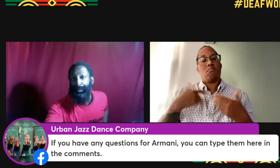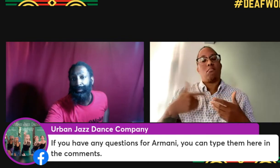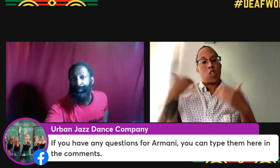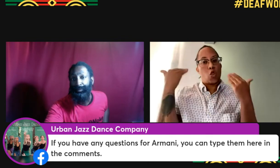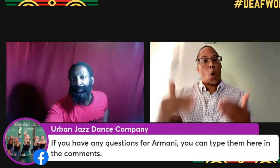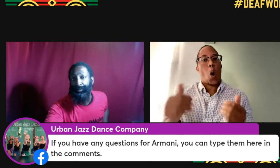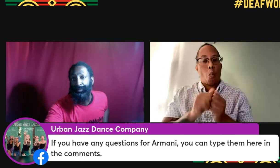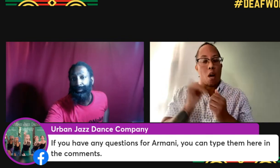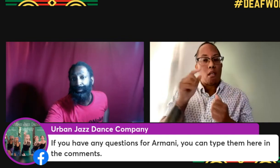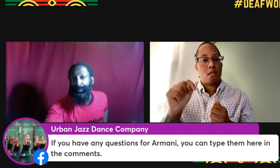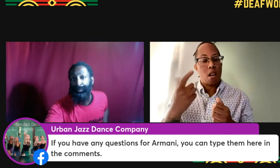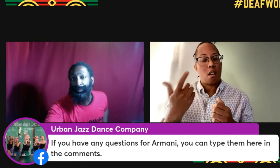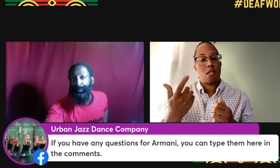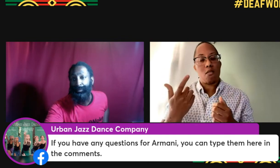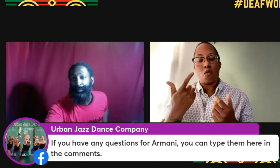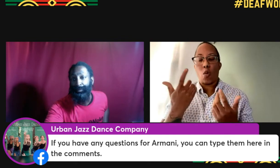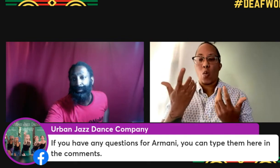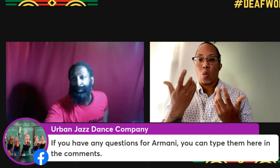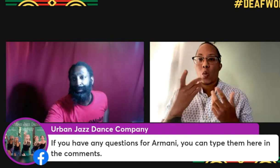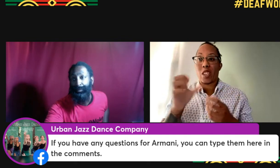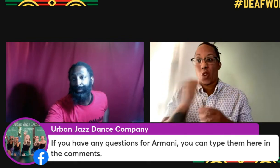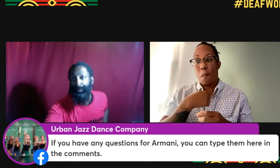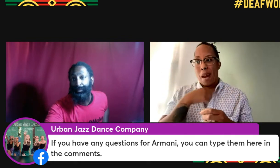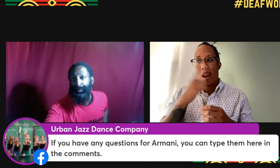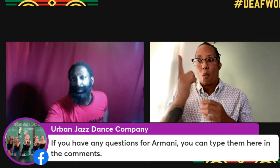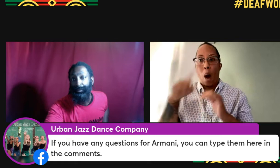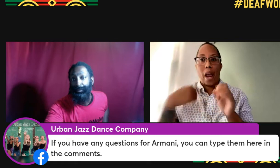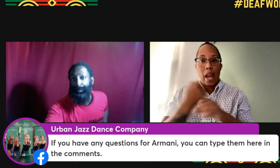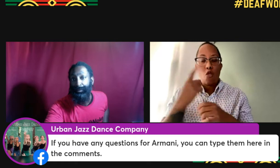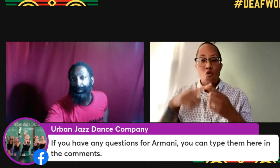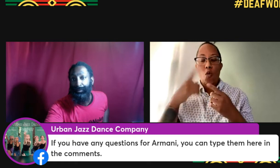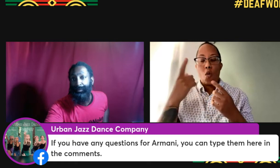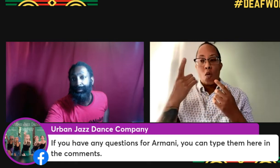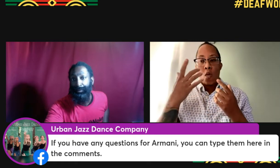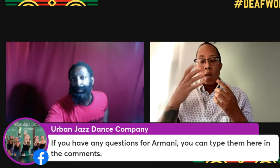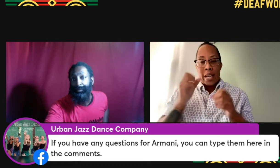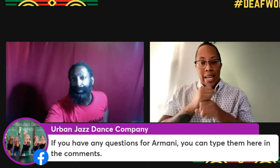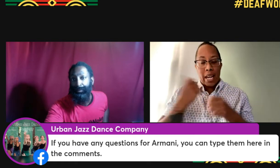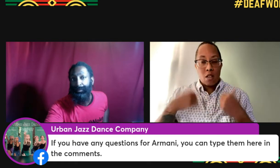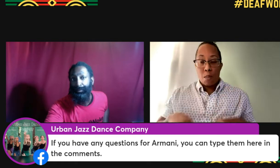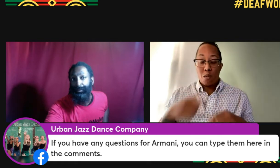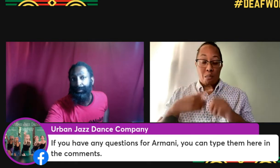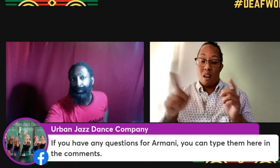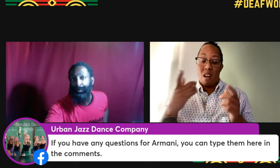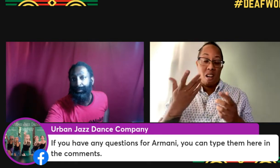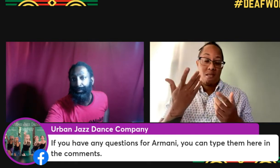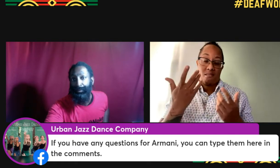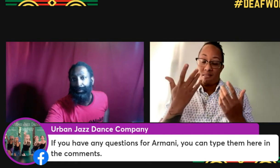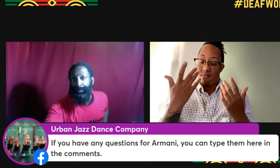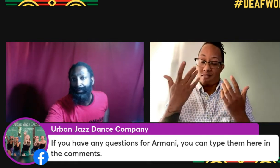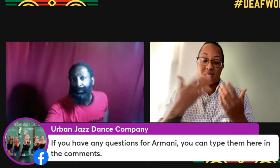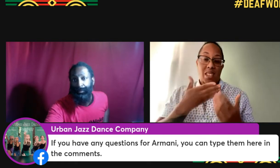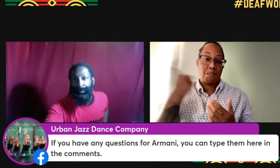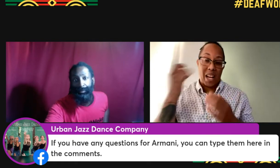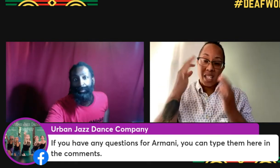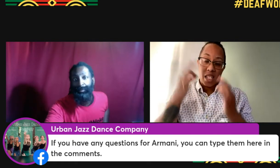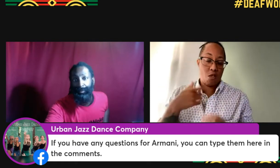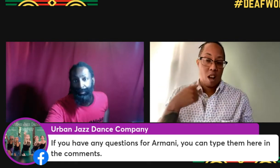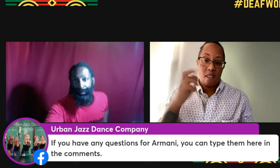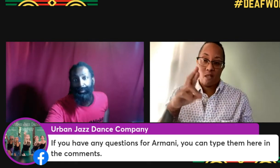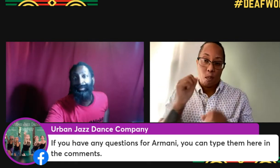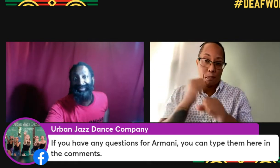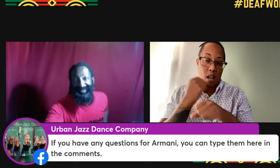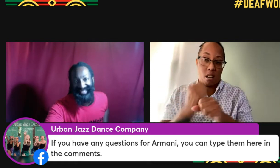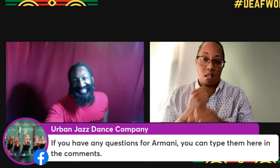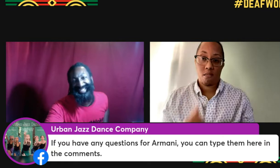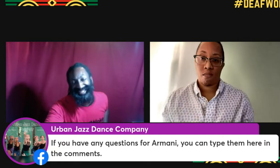things up. And the more I read about it, the more I realized I wanted to go ahead and do it. It took me a year. It took me a year to go through it